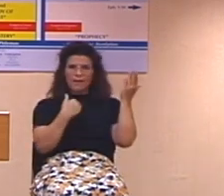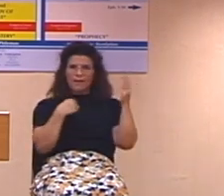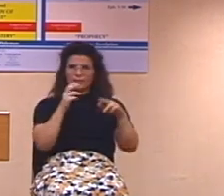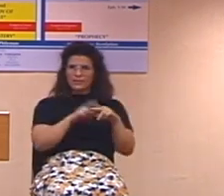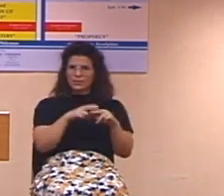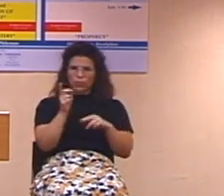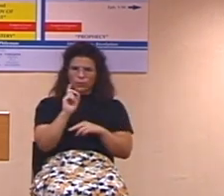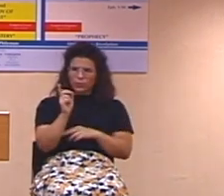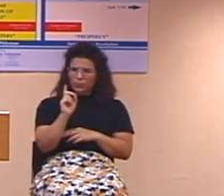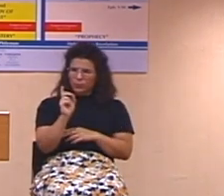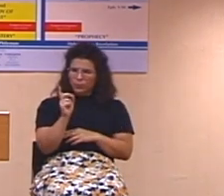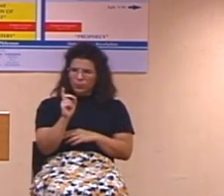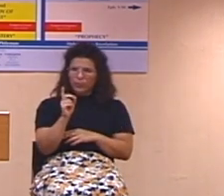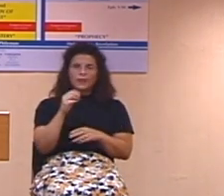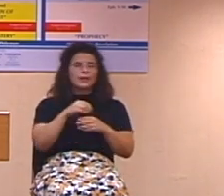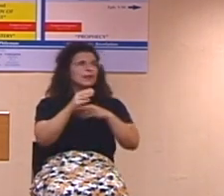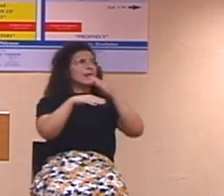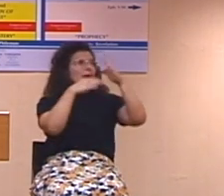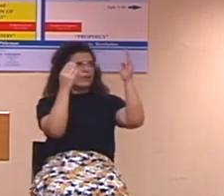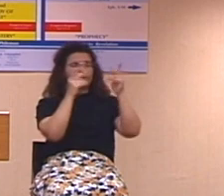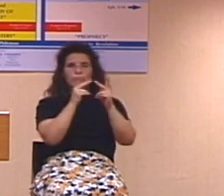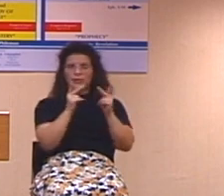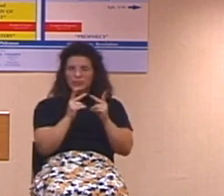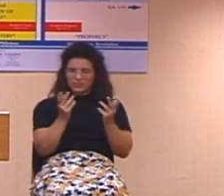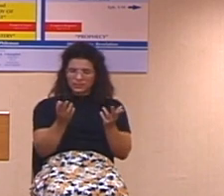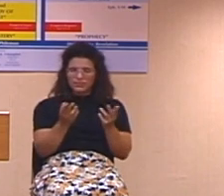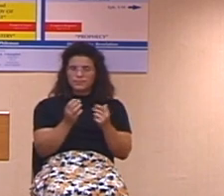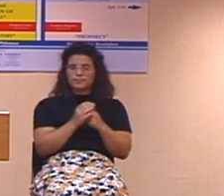seated? In the heavenly places.